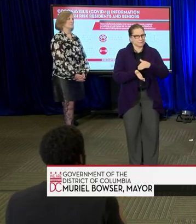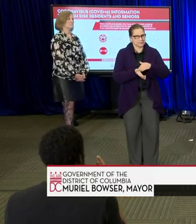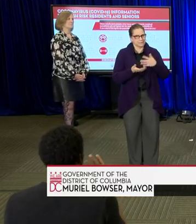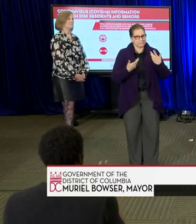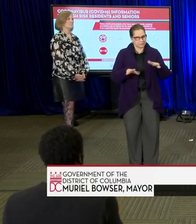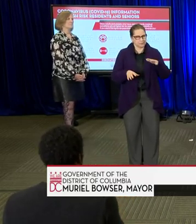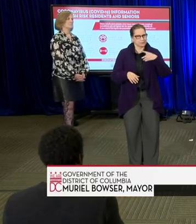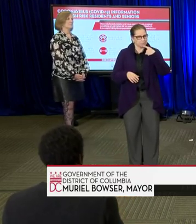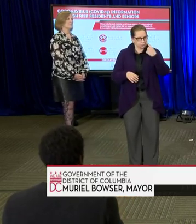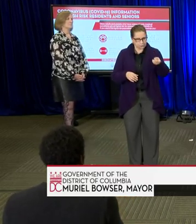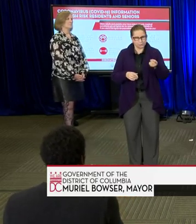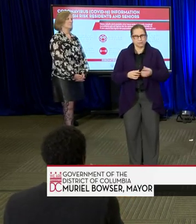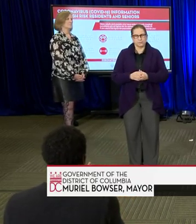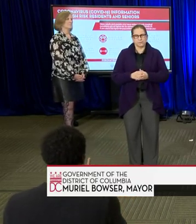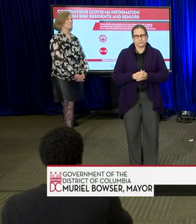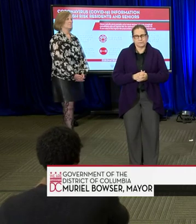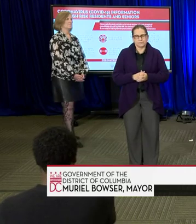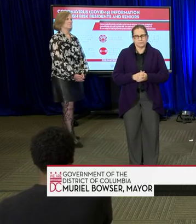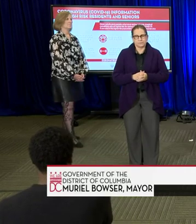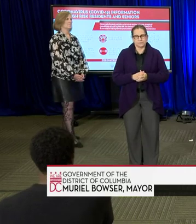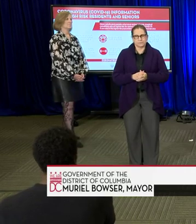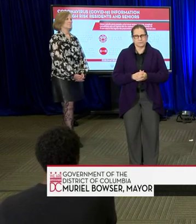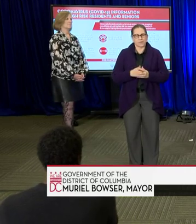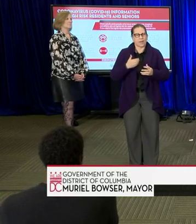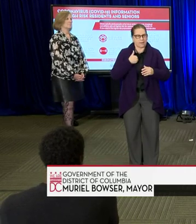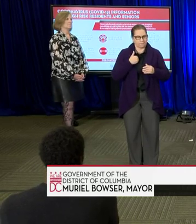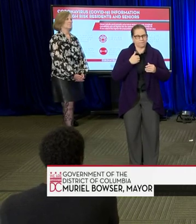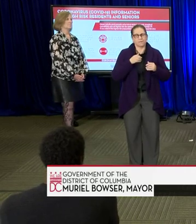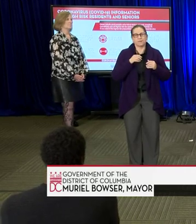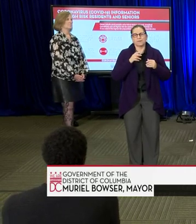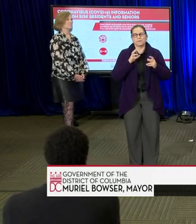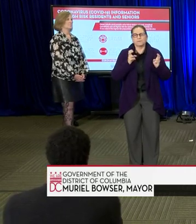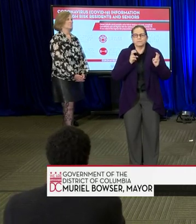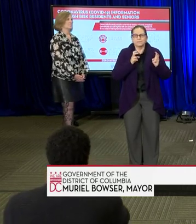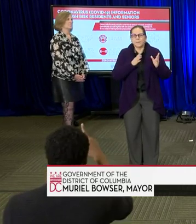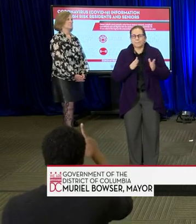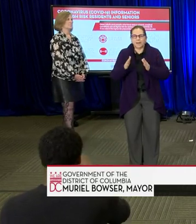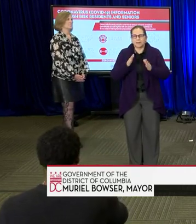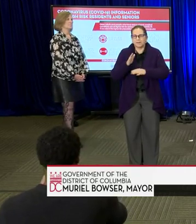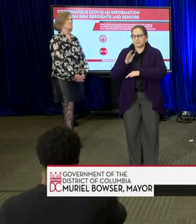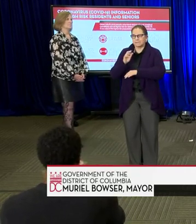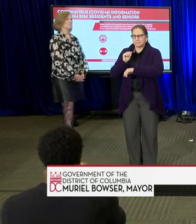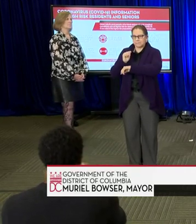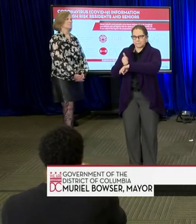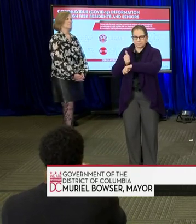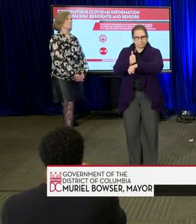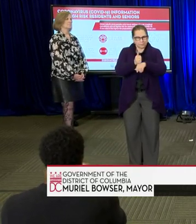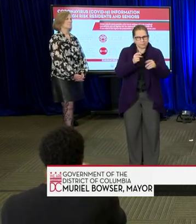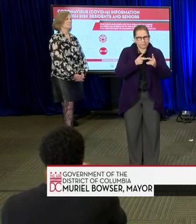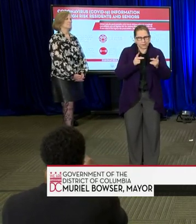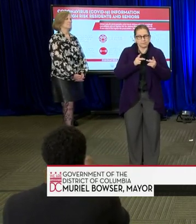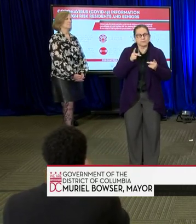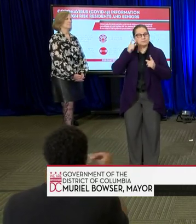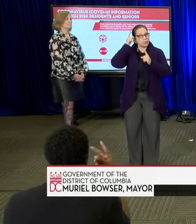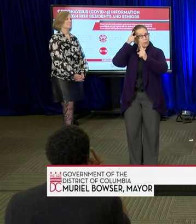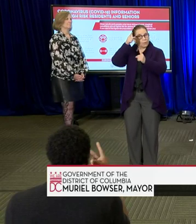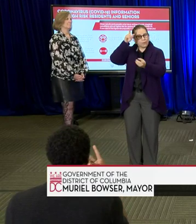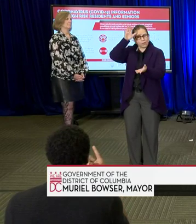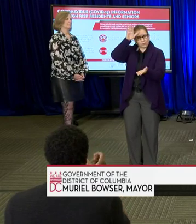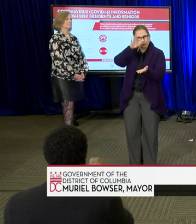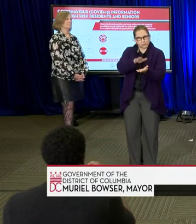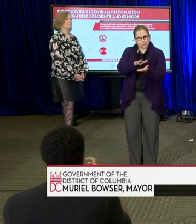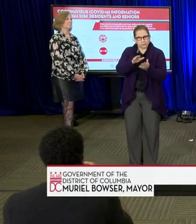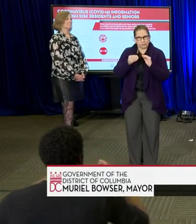Our medium-term plan is to, again, shed load, which we've done, and to look at expanding space in